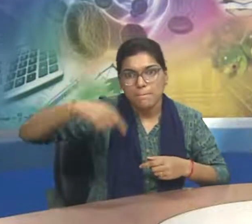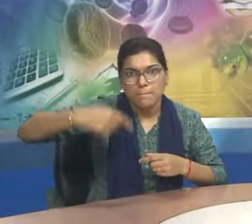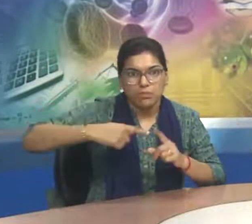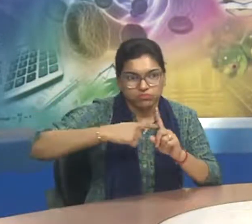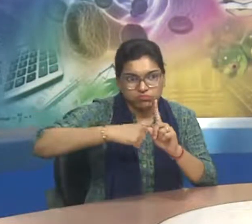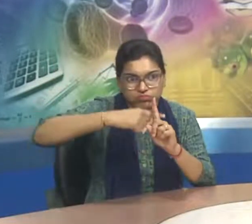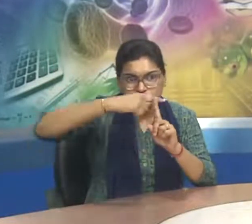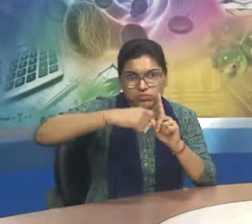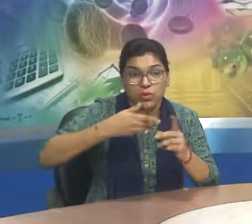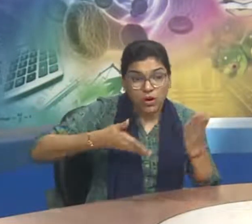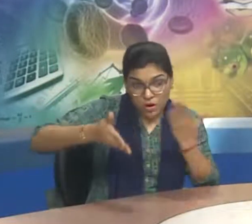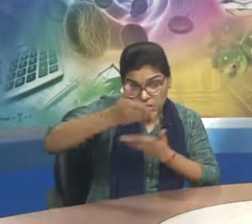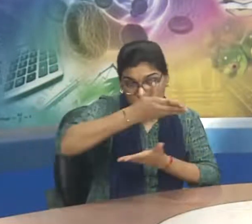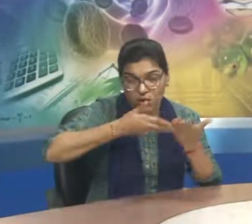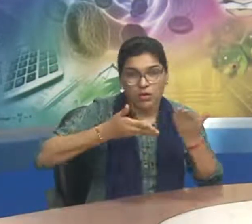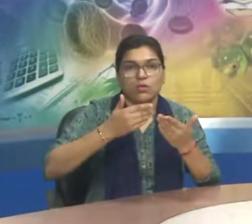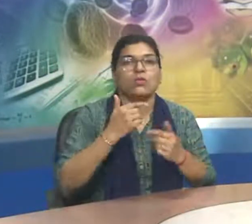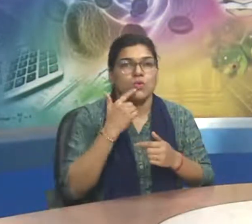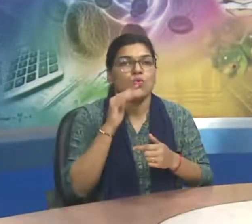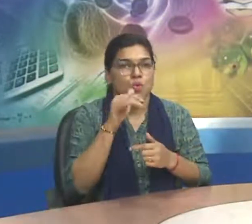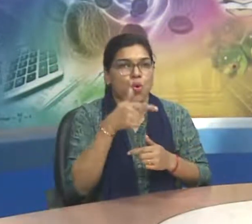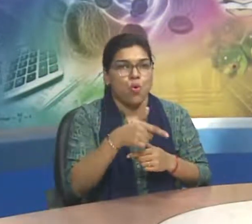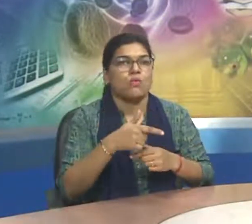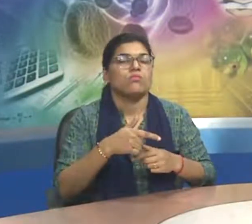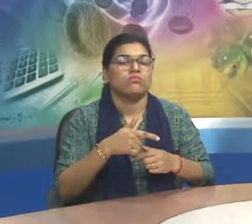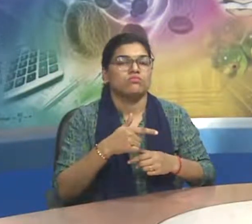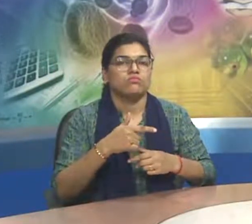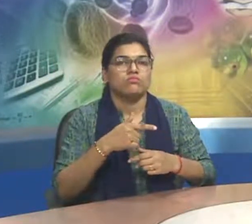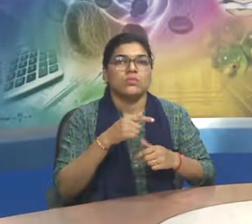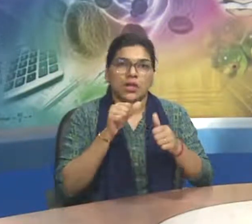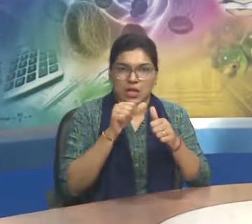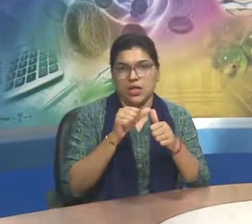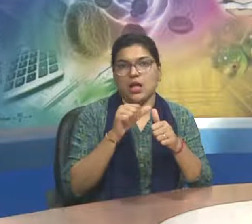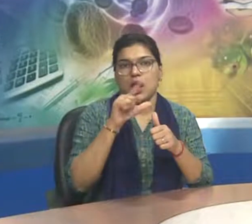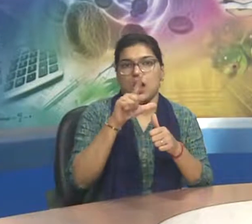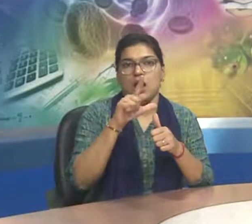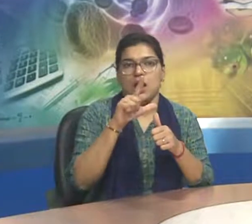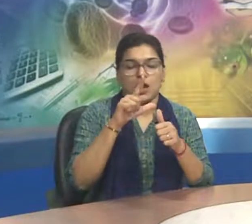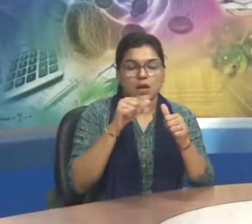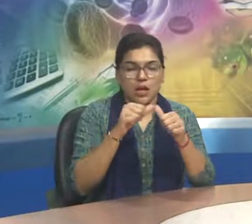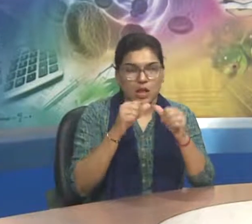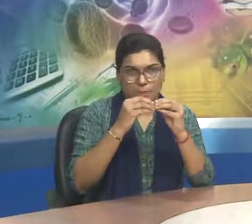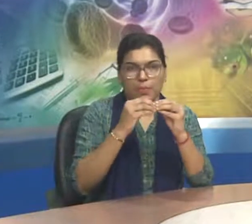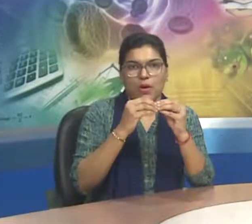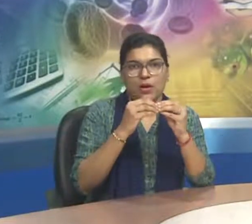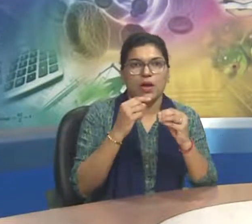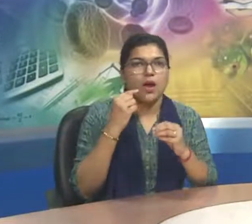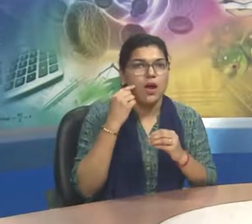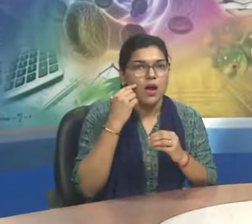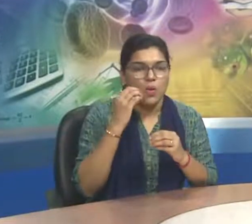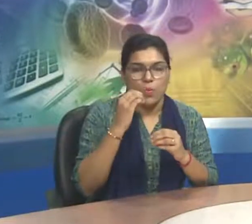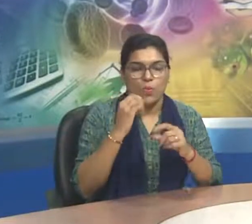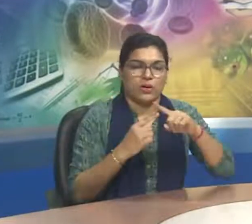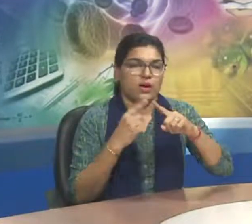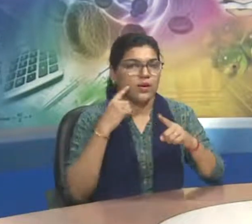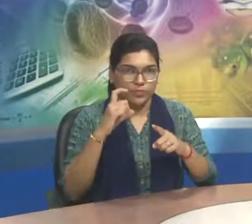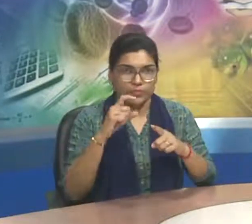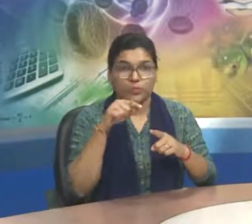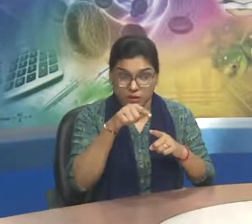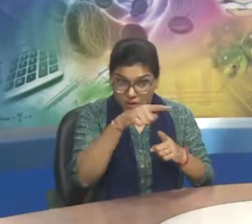rain, the temperature. So all these things, all these resources are